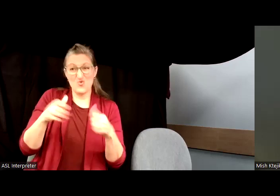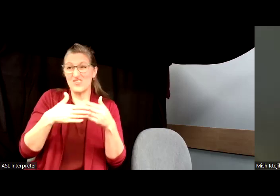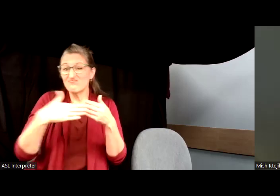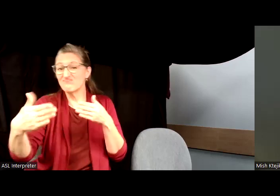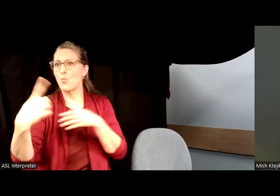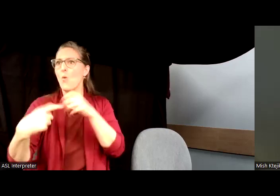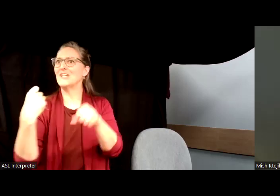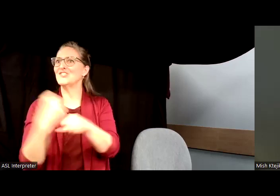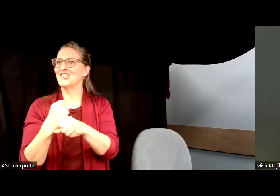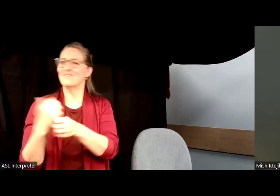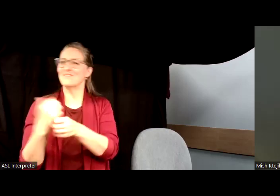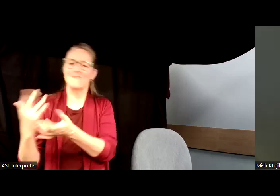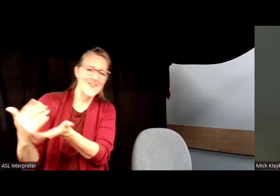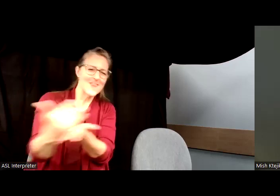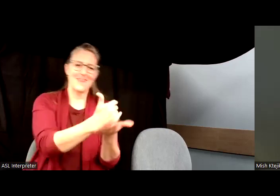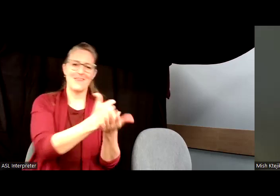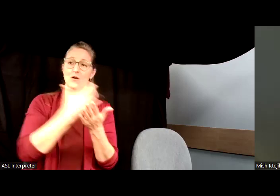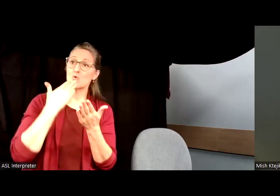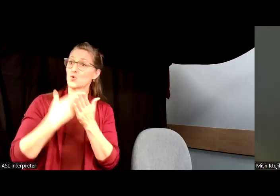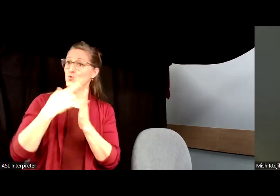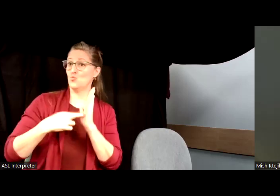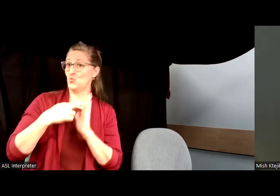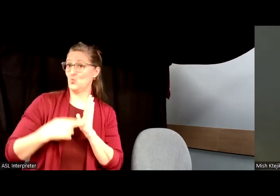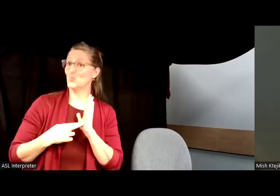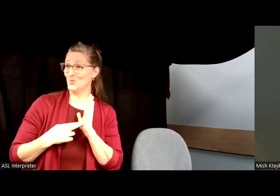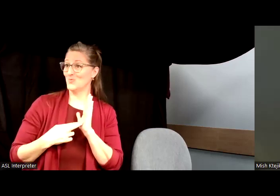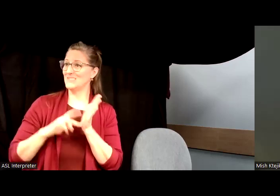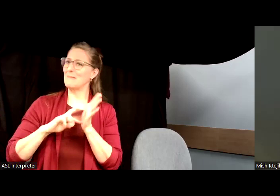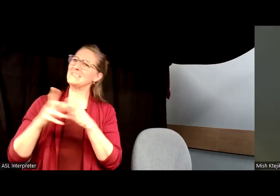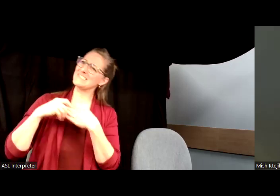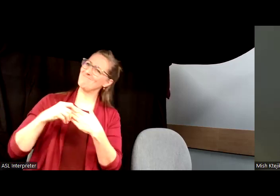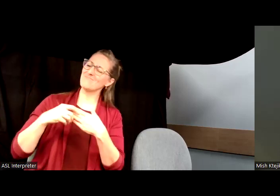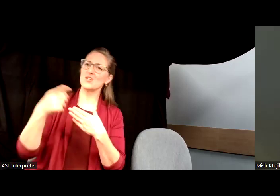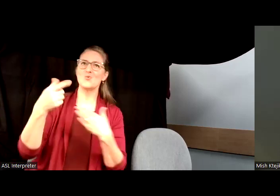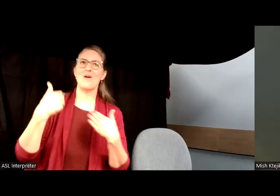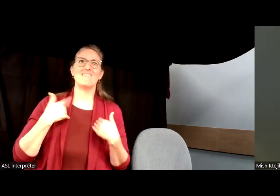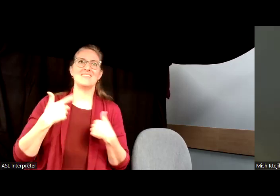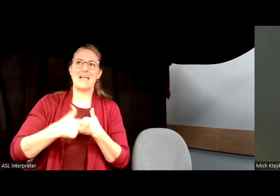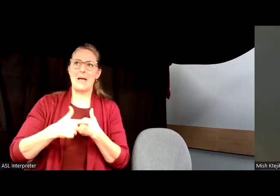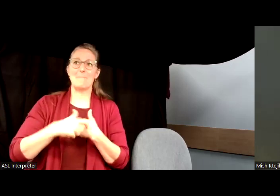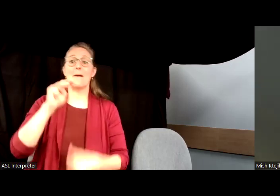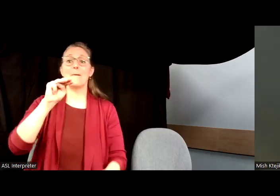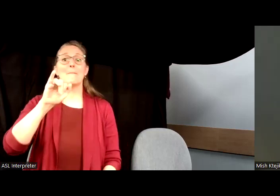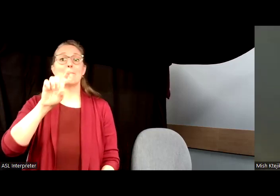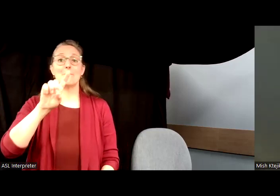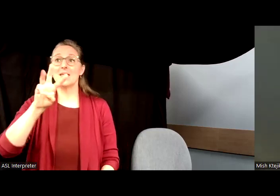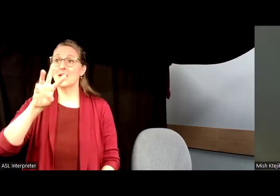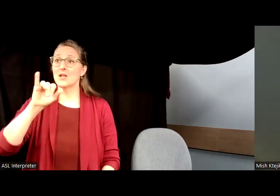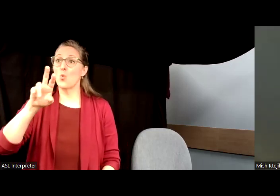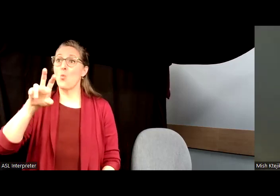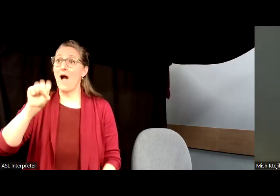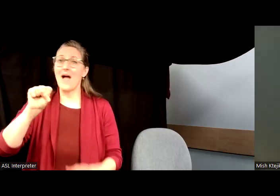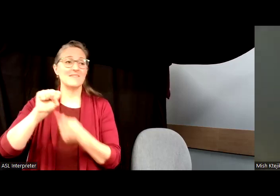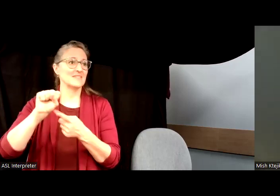get really good rules. I mean, it just gives you the opportunity to take as much, the midwives have literally taken 3 years